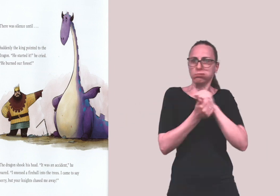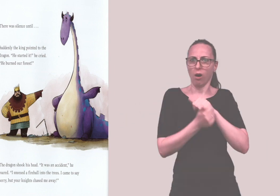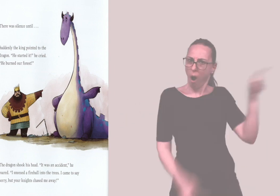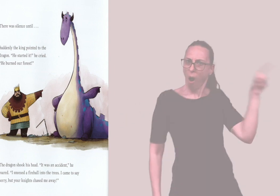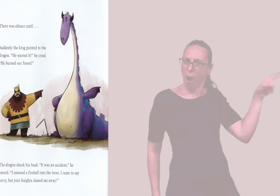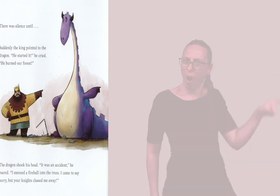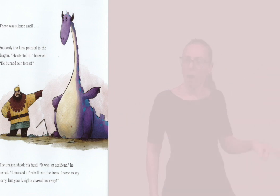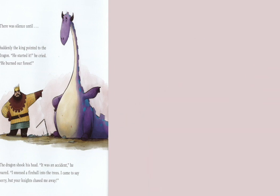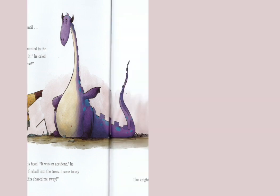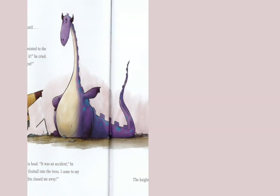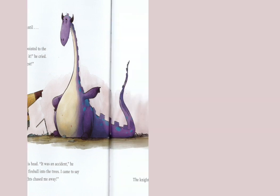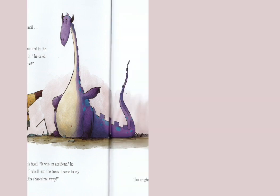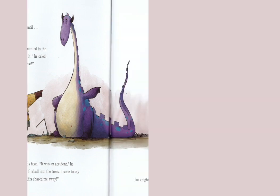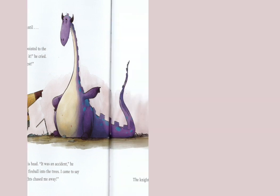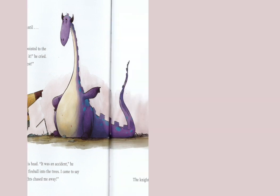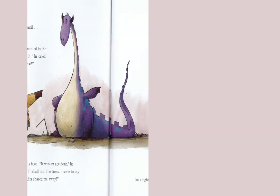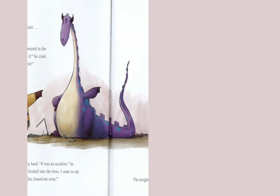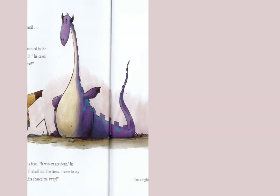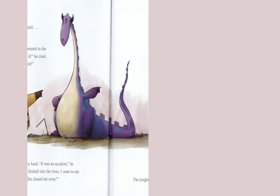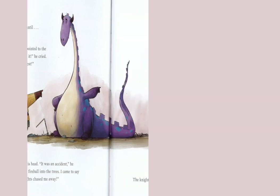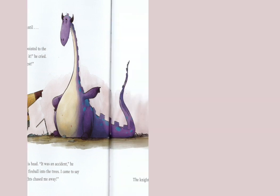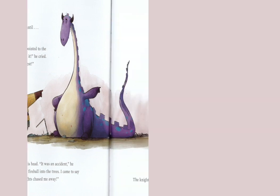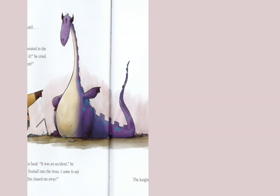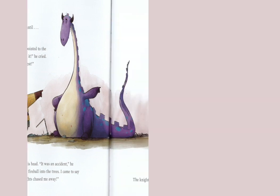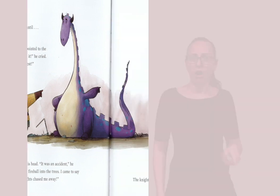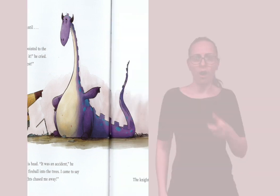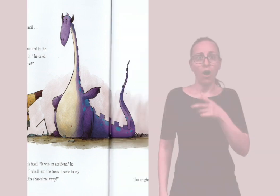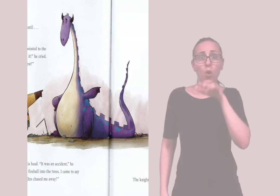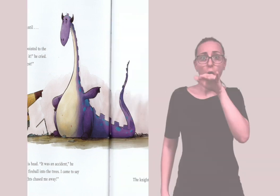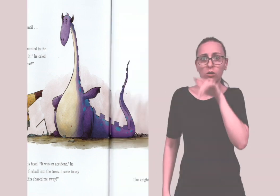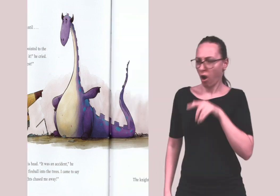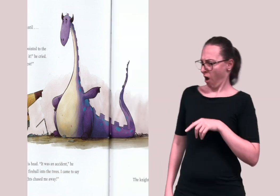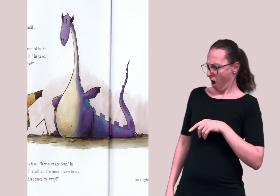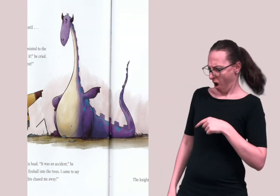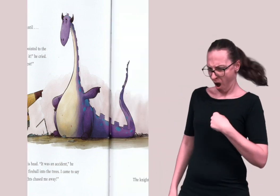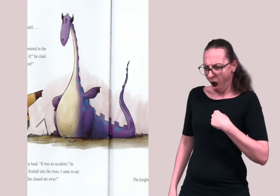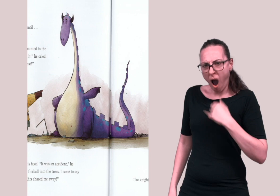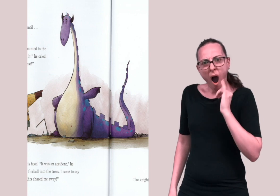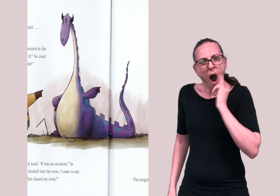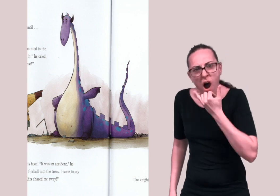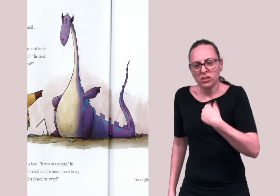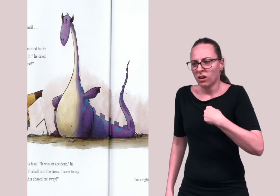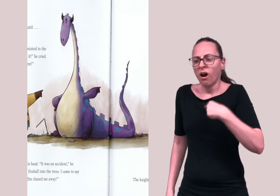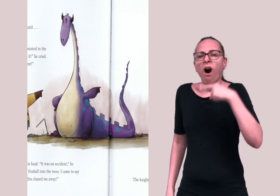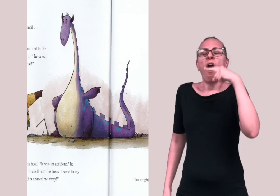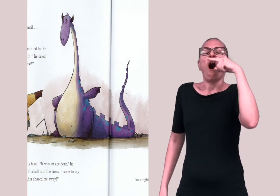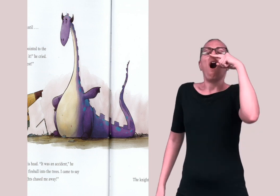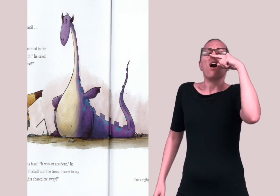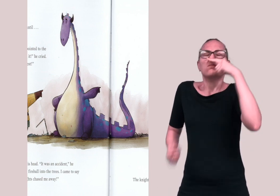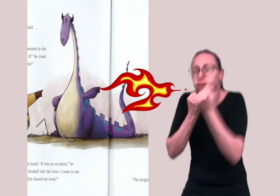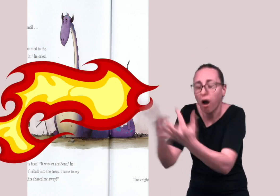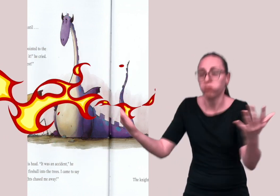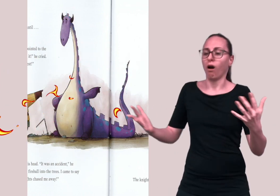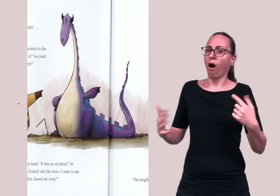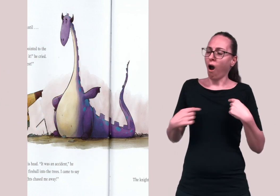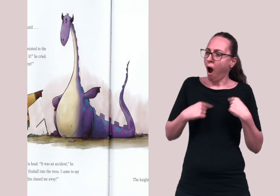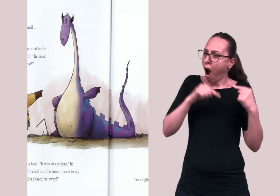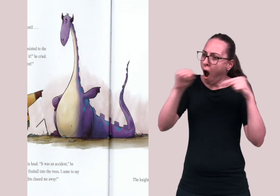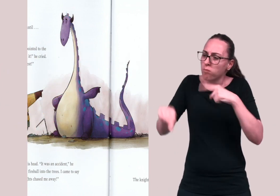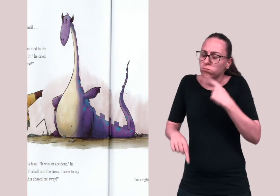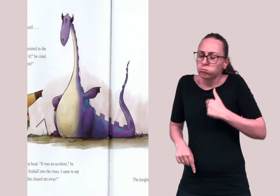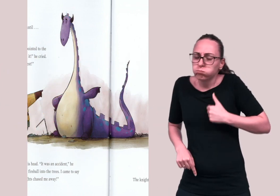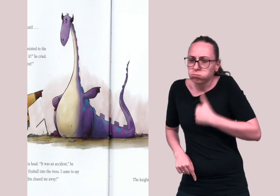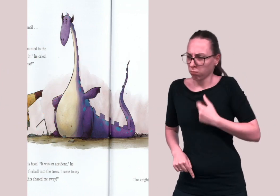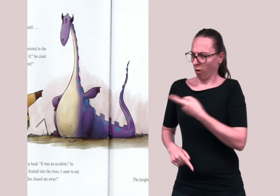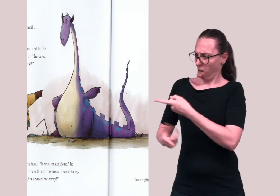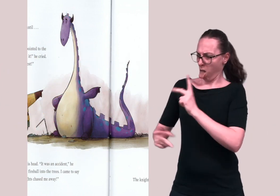started it," he cried. "He burned our forest." The dragon shook his head. "It was an accident," he